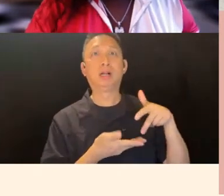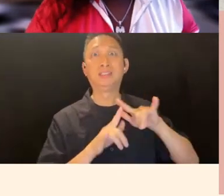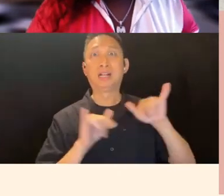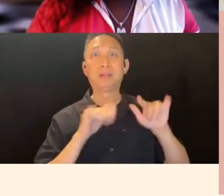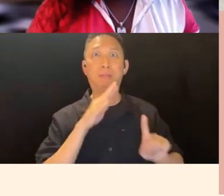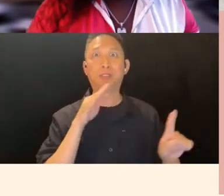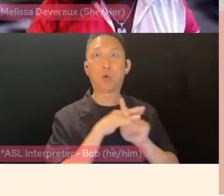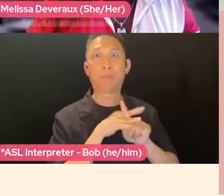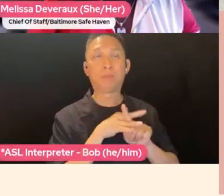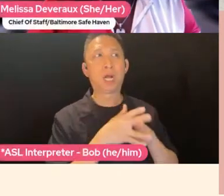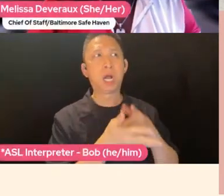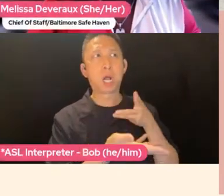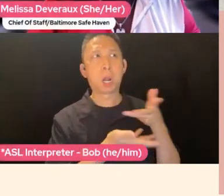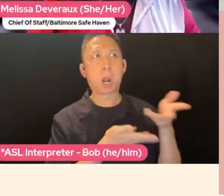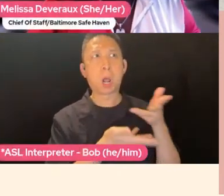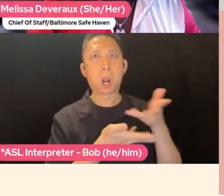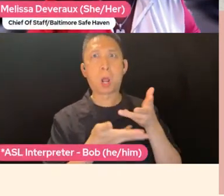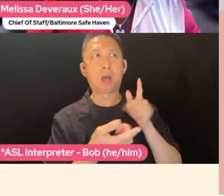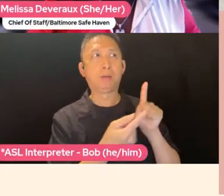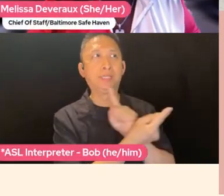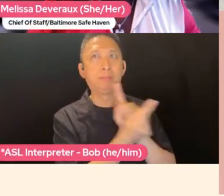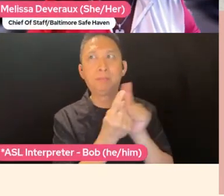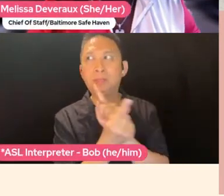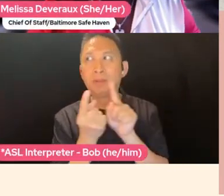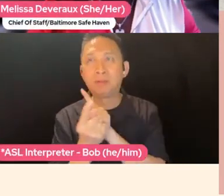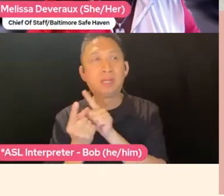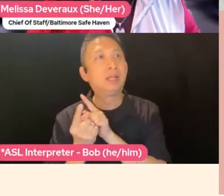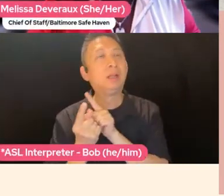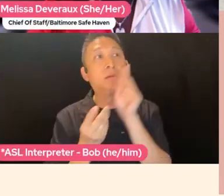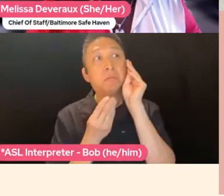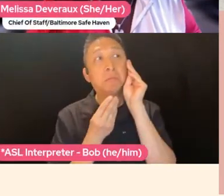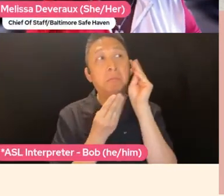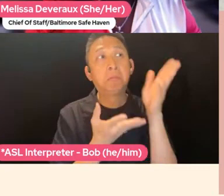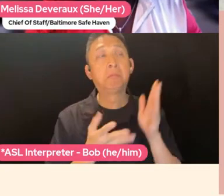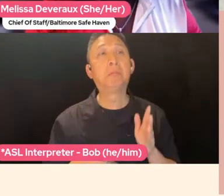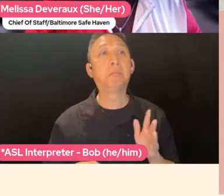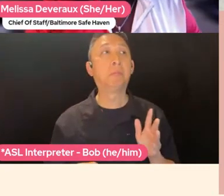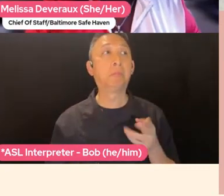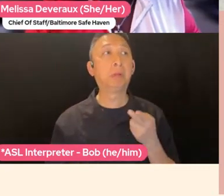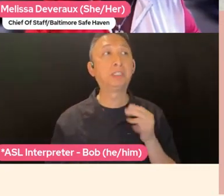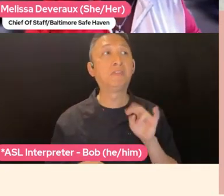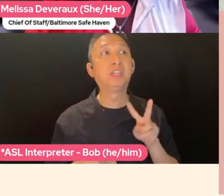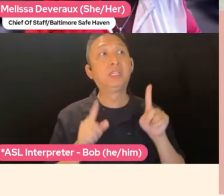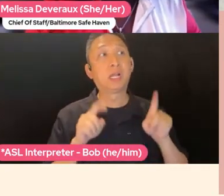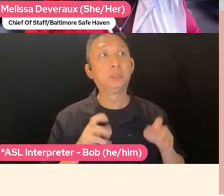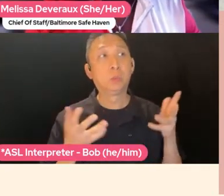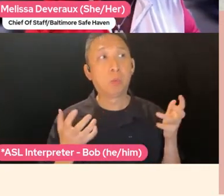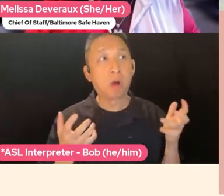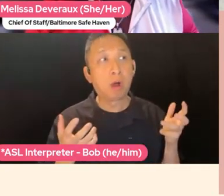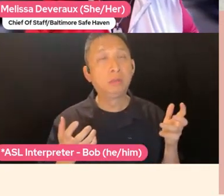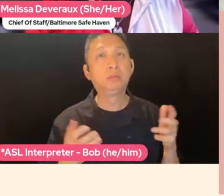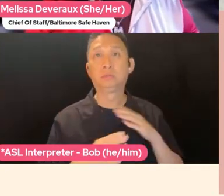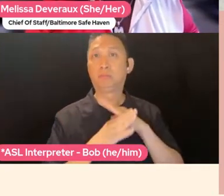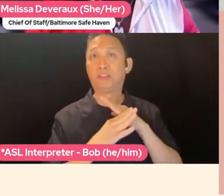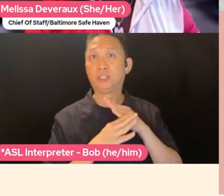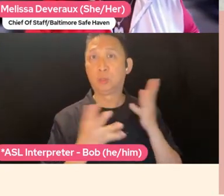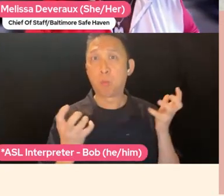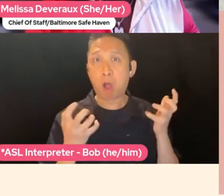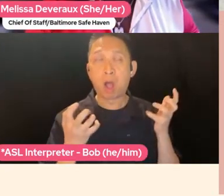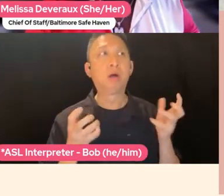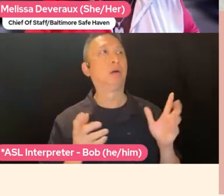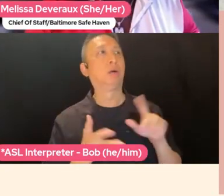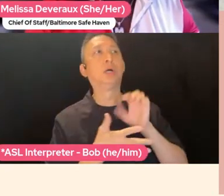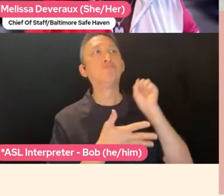in getting assistance with HIV testing, prevention services, if